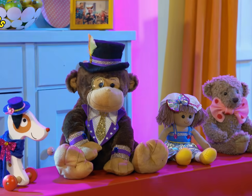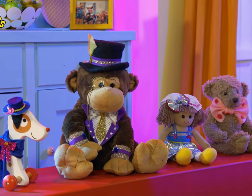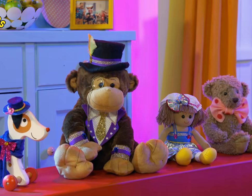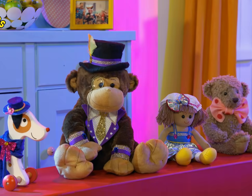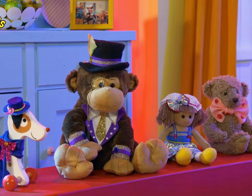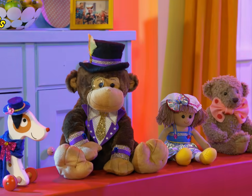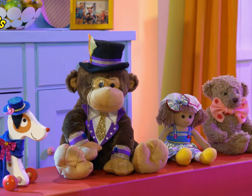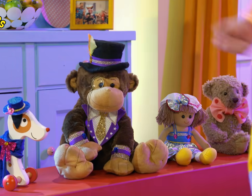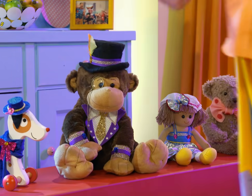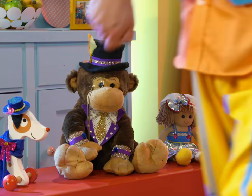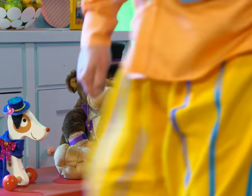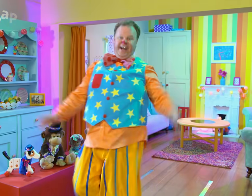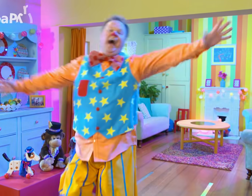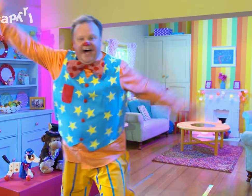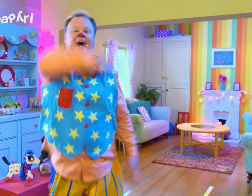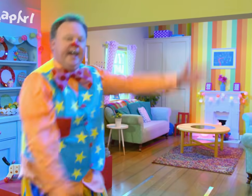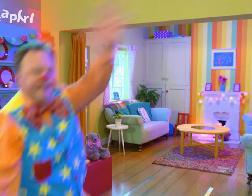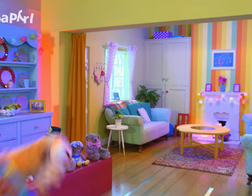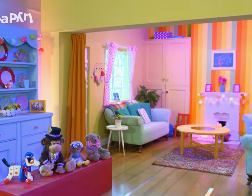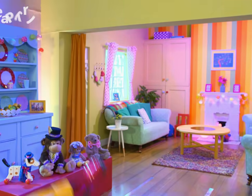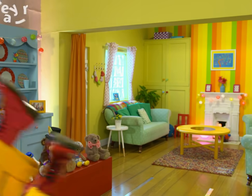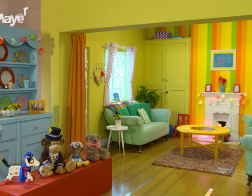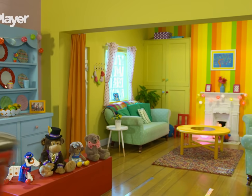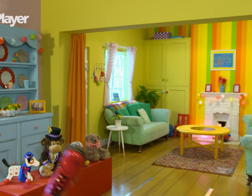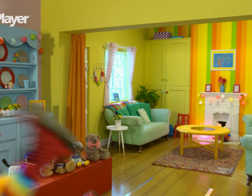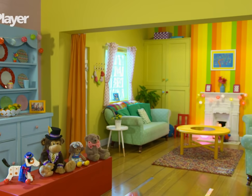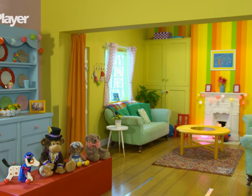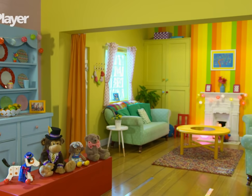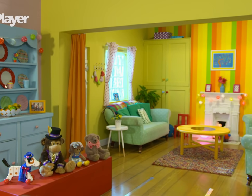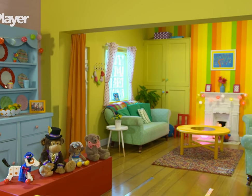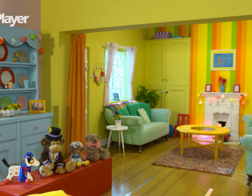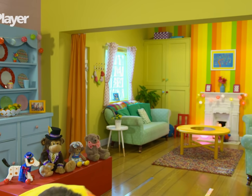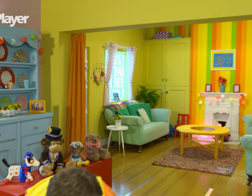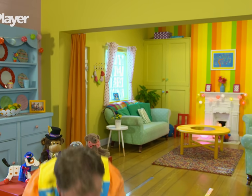Ah!